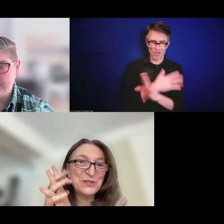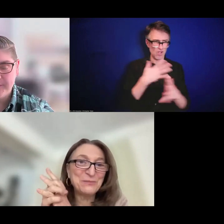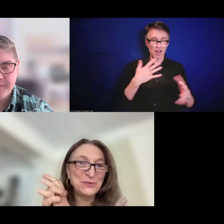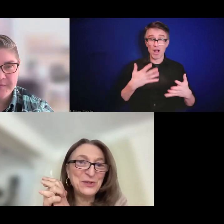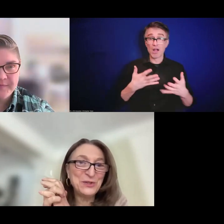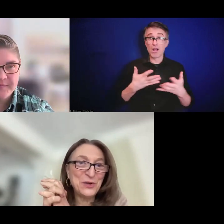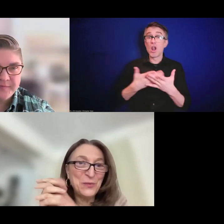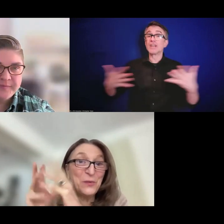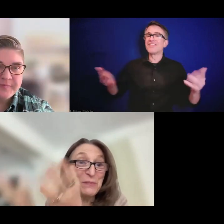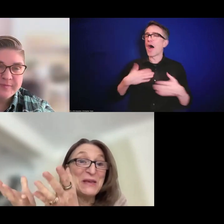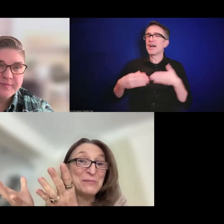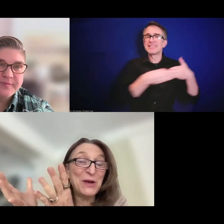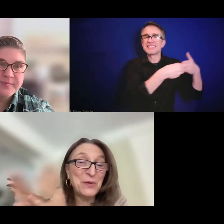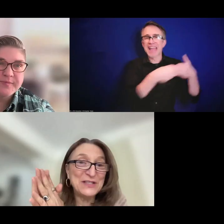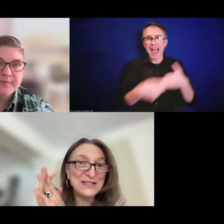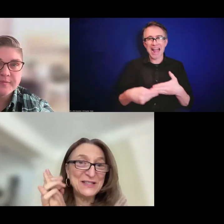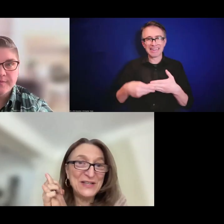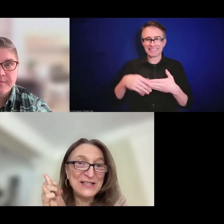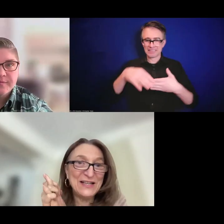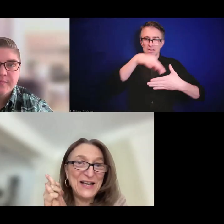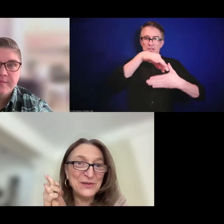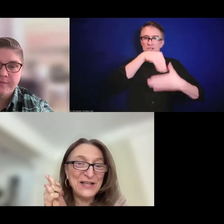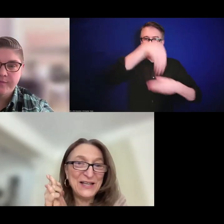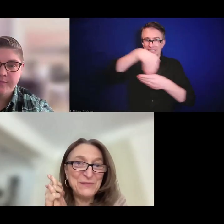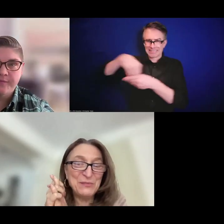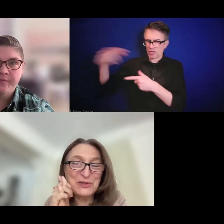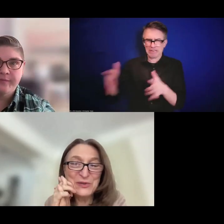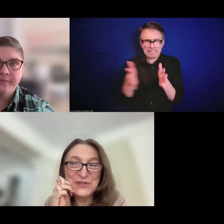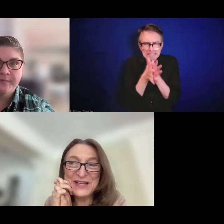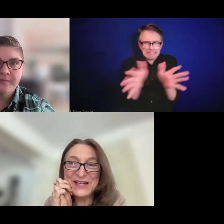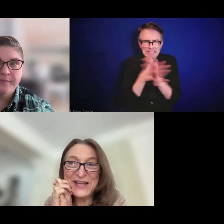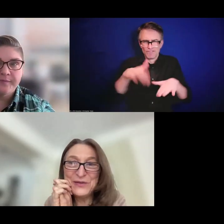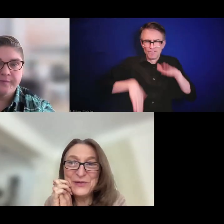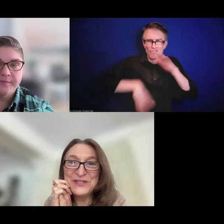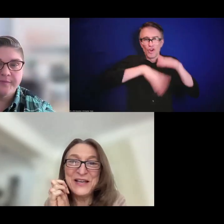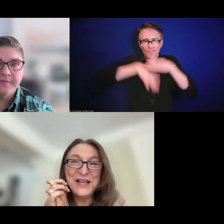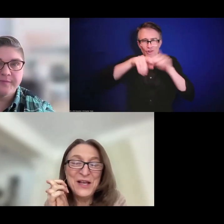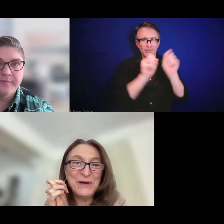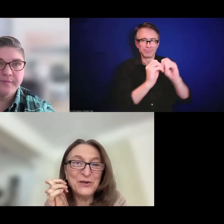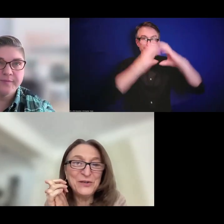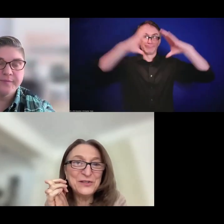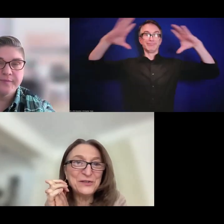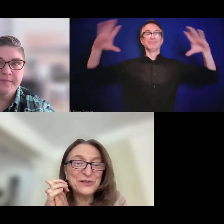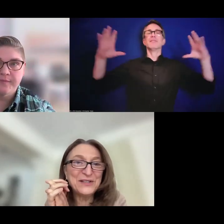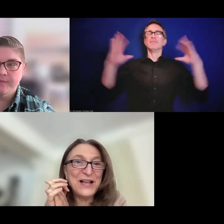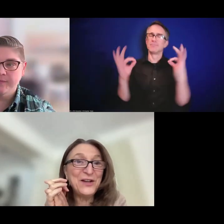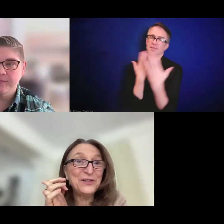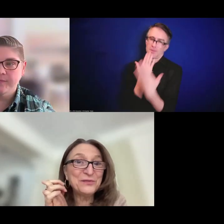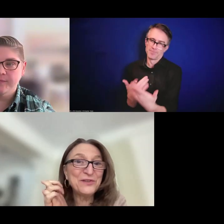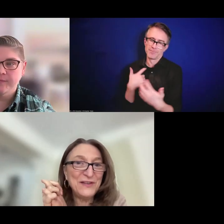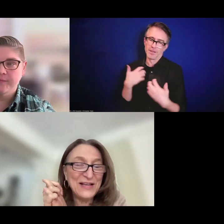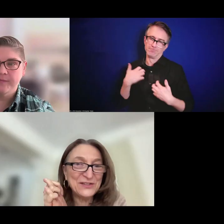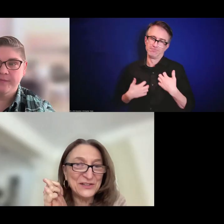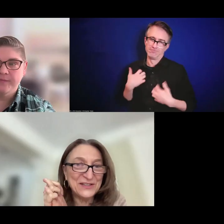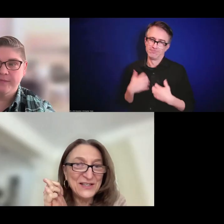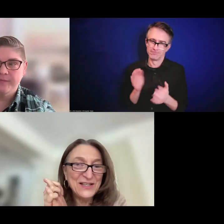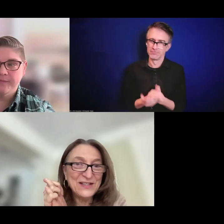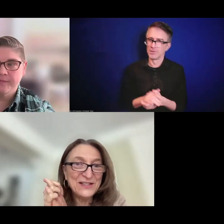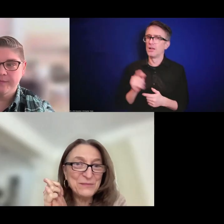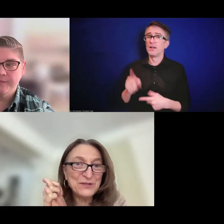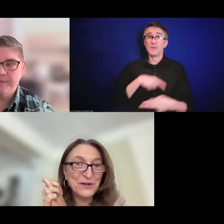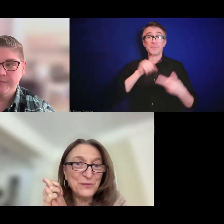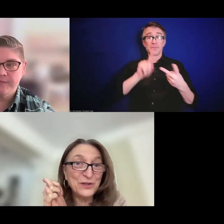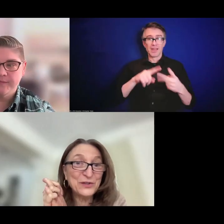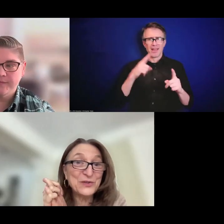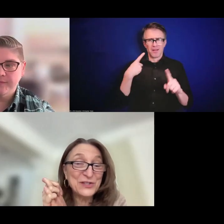what we mean by qualitative data and how they can be produced and used, but also a lot to reflect on